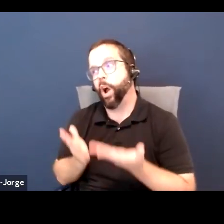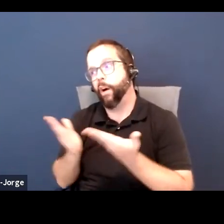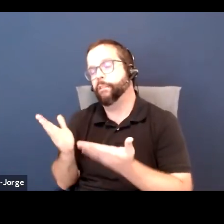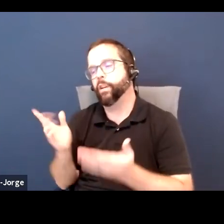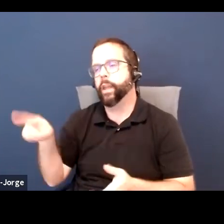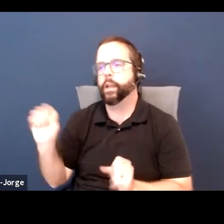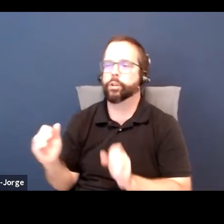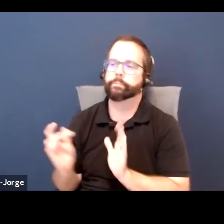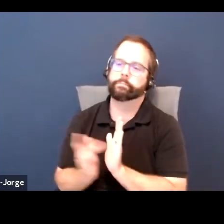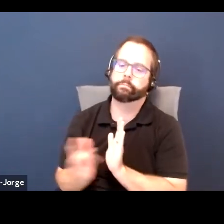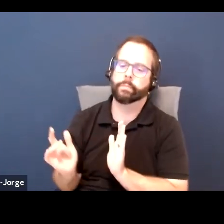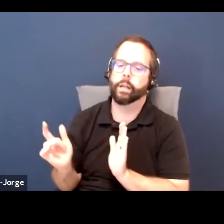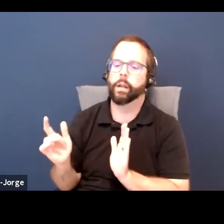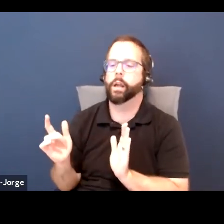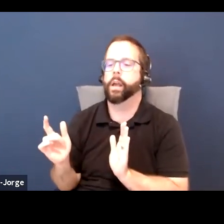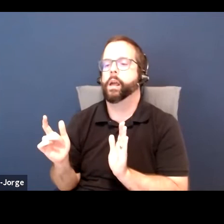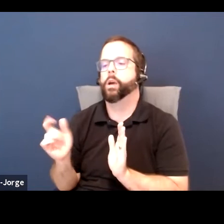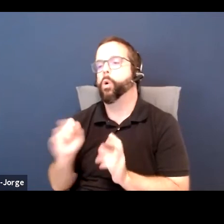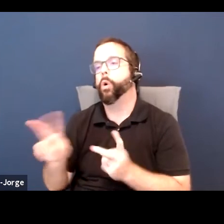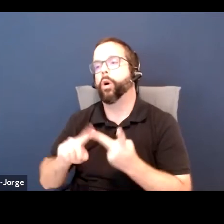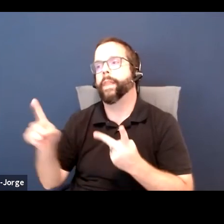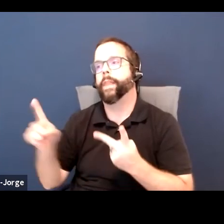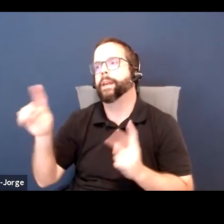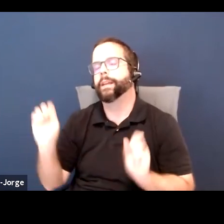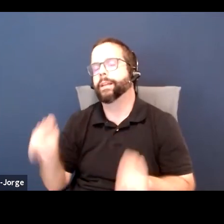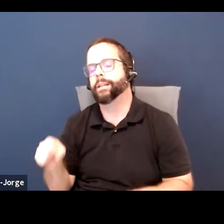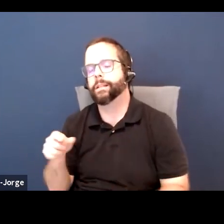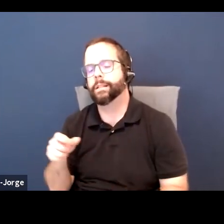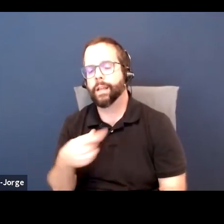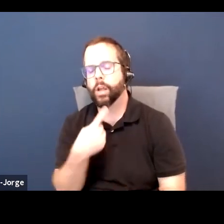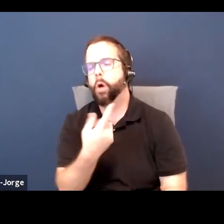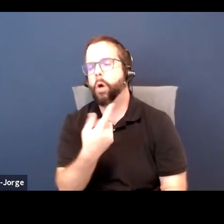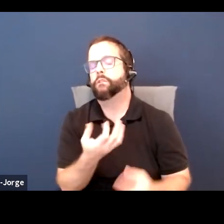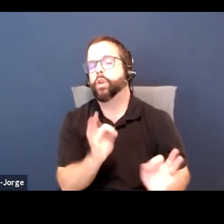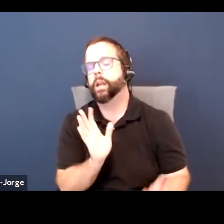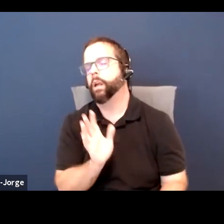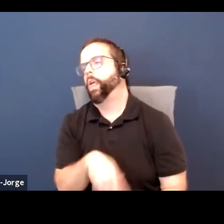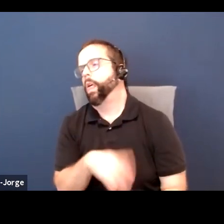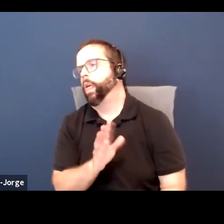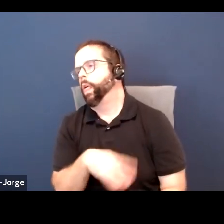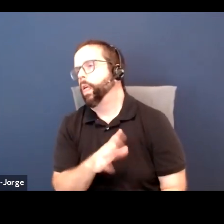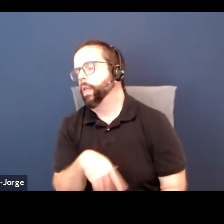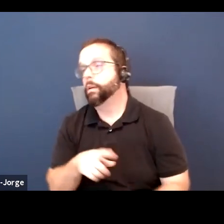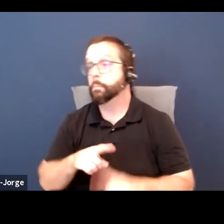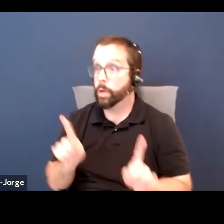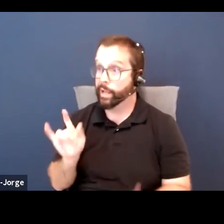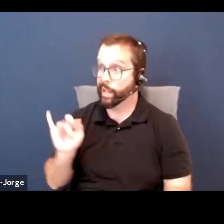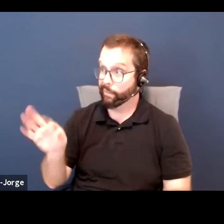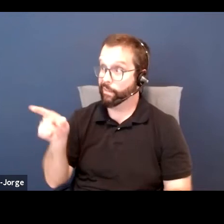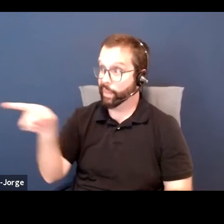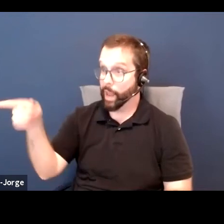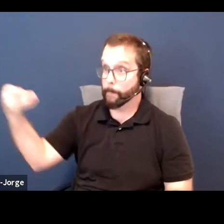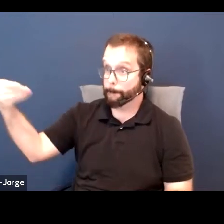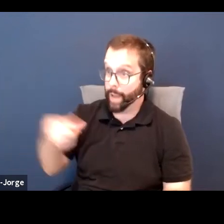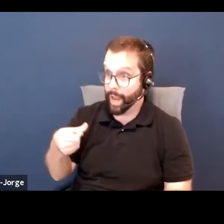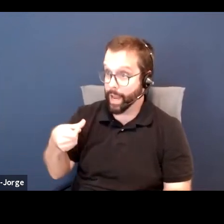that they're paying for, that creates a little bit more interest, and they want to make sure that it's something that they're going to use